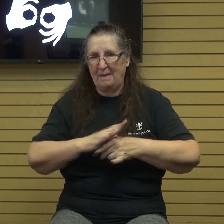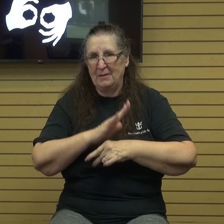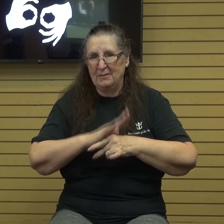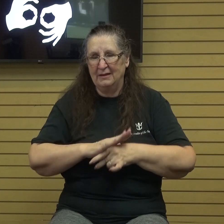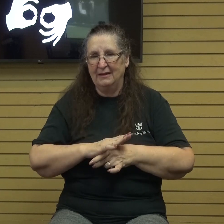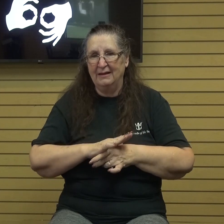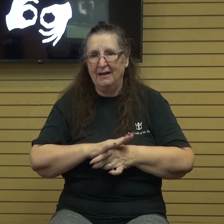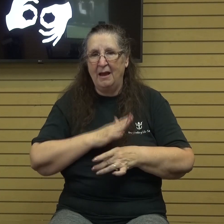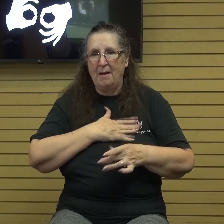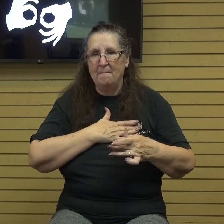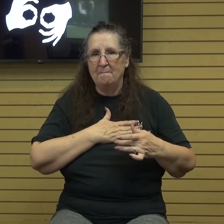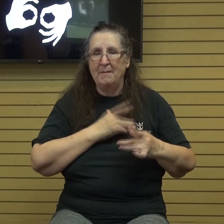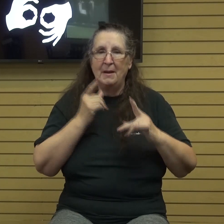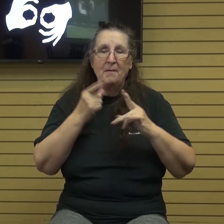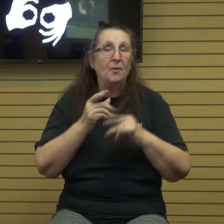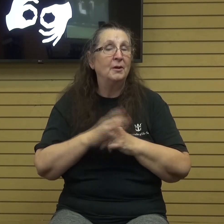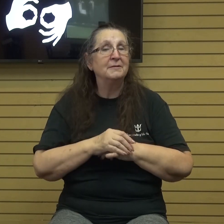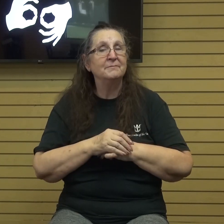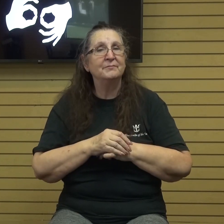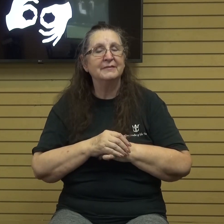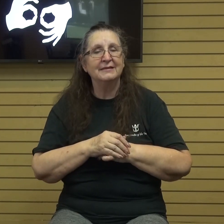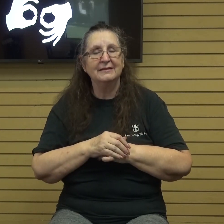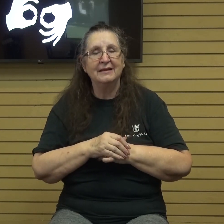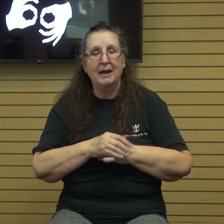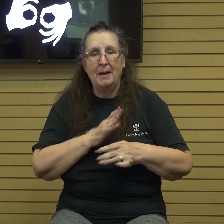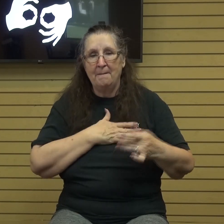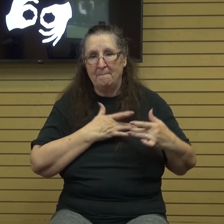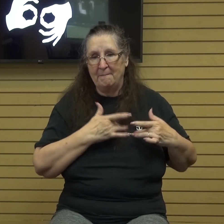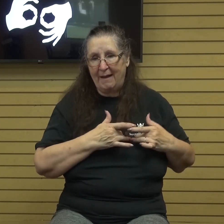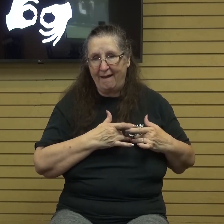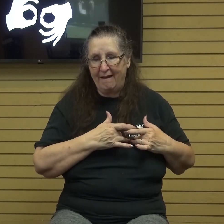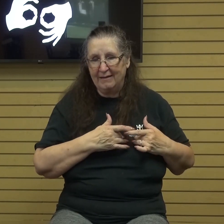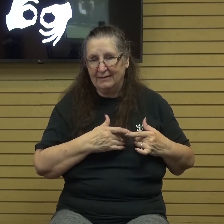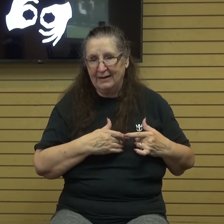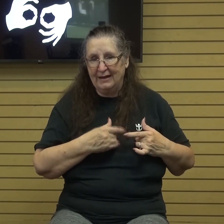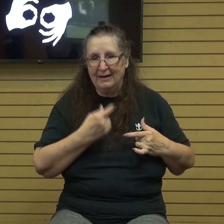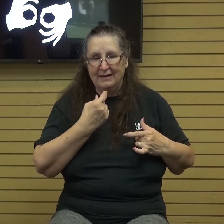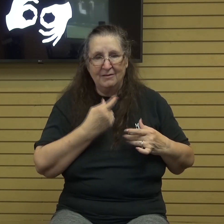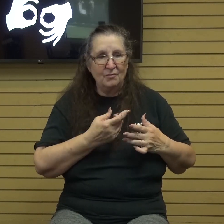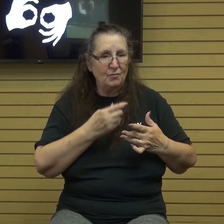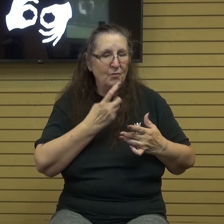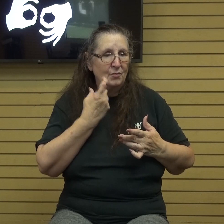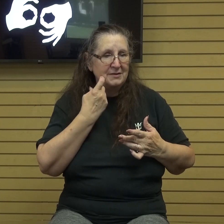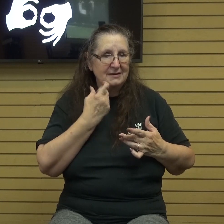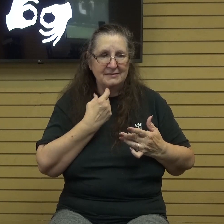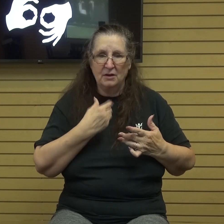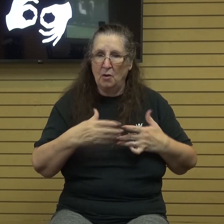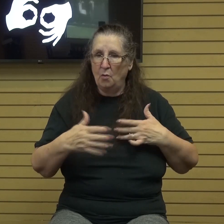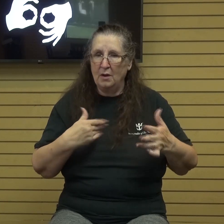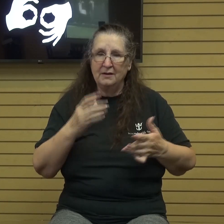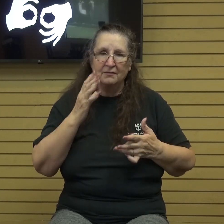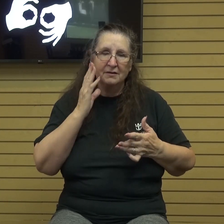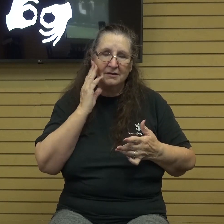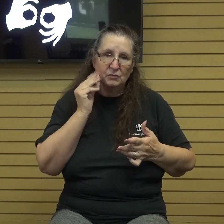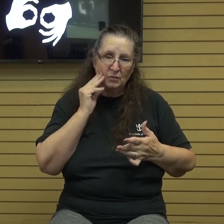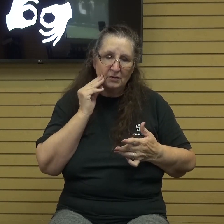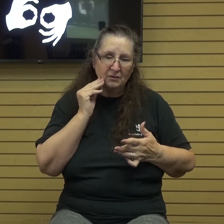my point of the story is, so here's my heart after just saying, whatever situations come, because that was my heart towards the Lord,